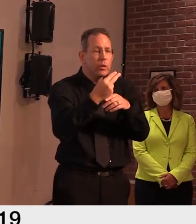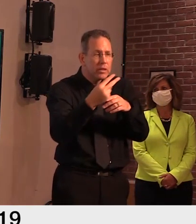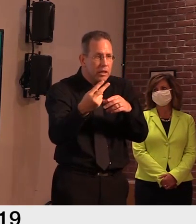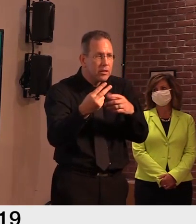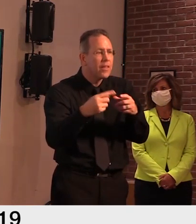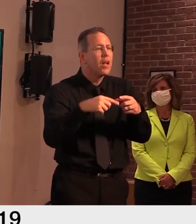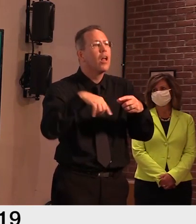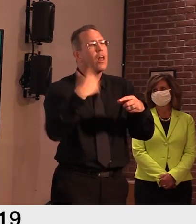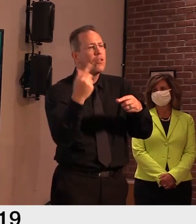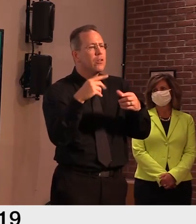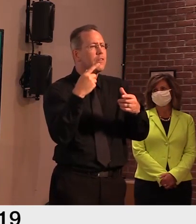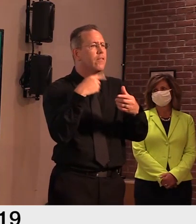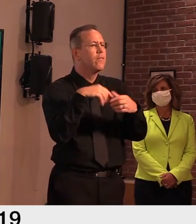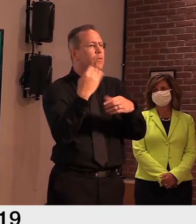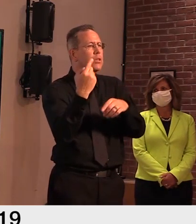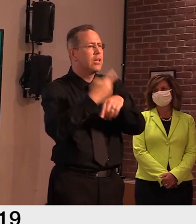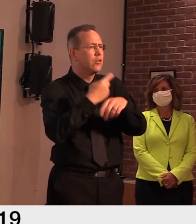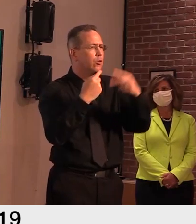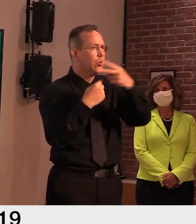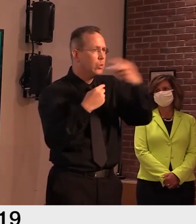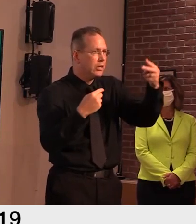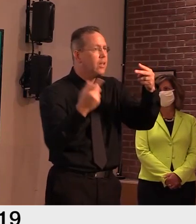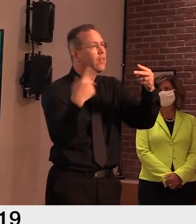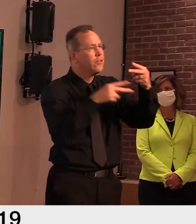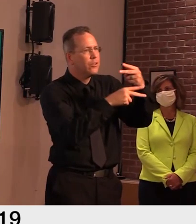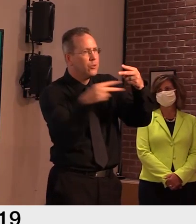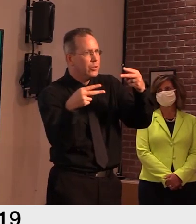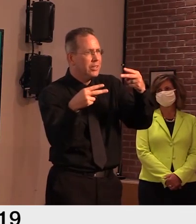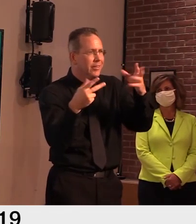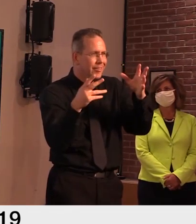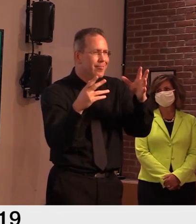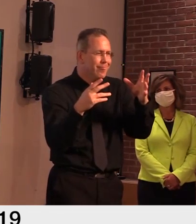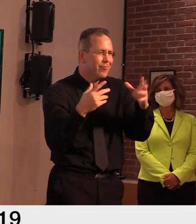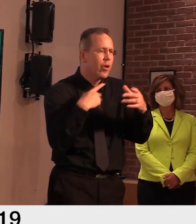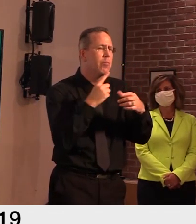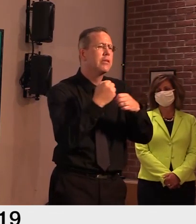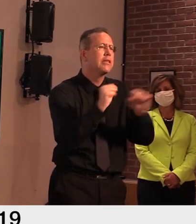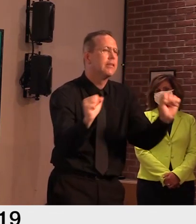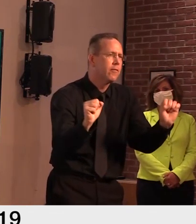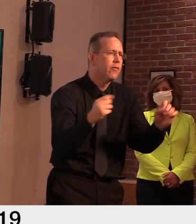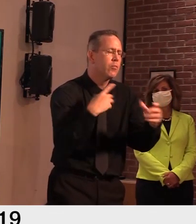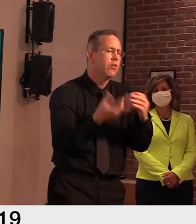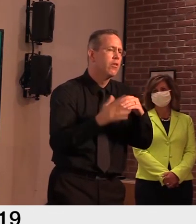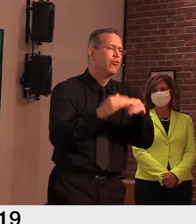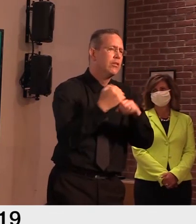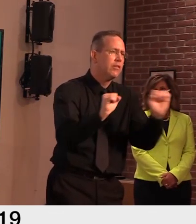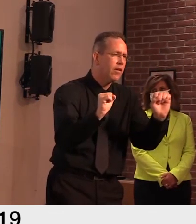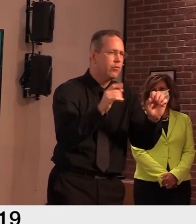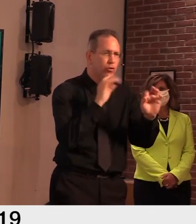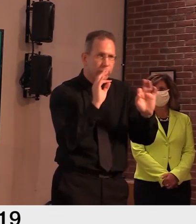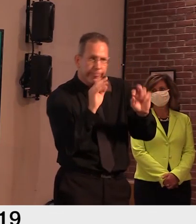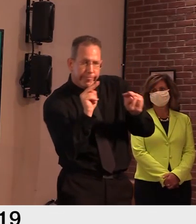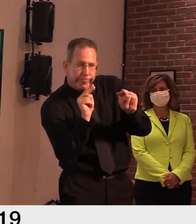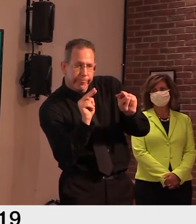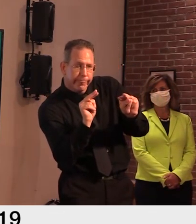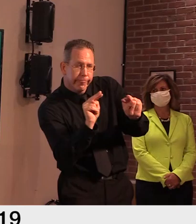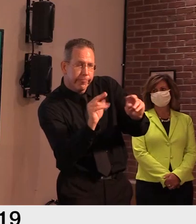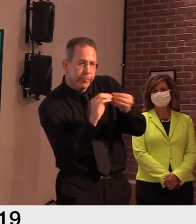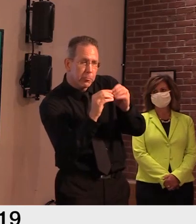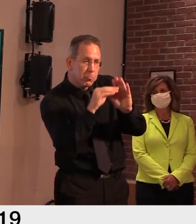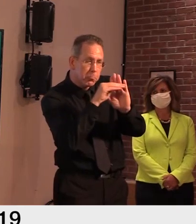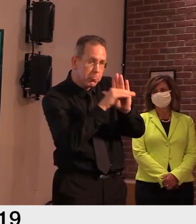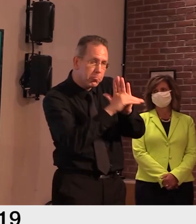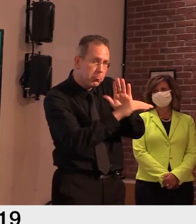cases. And generally, by stricter epidemiological work, we like to go to incubation